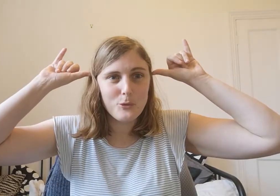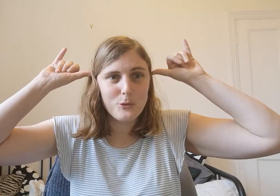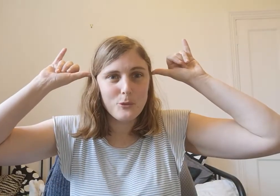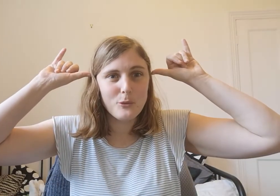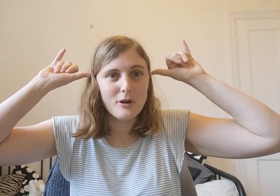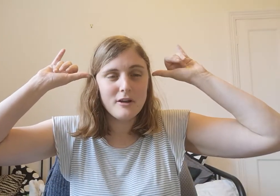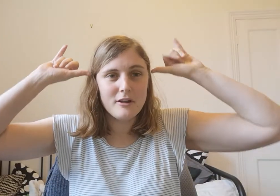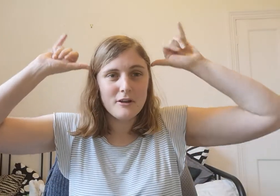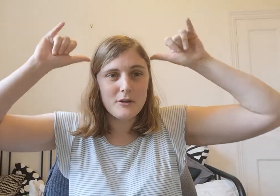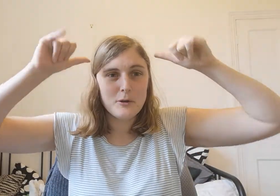Moo.